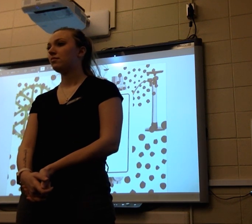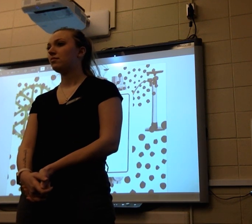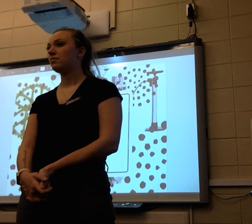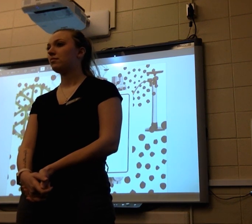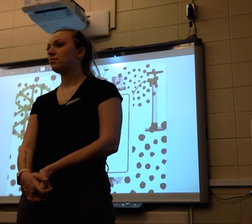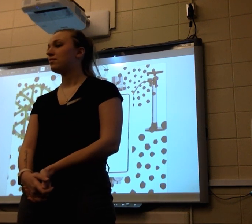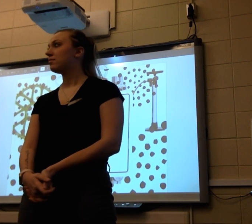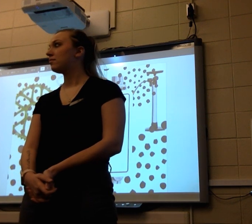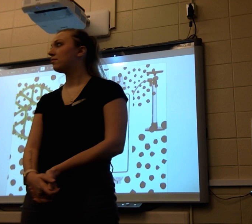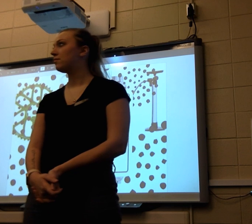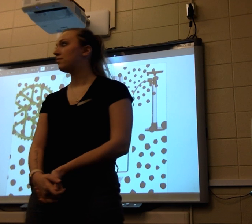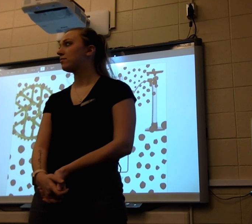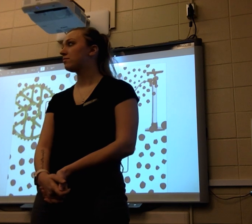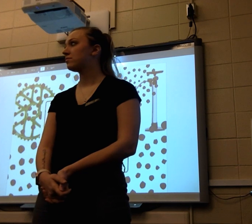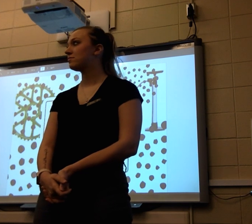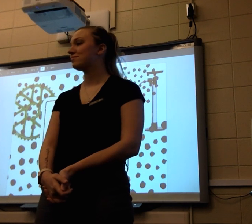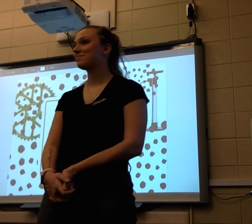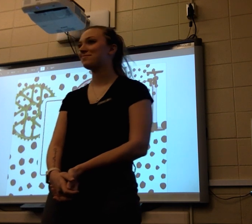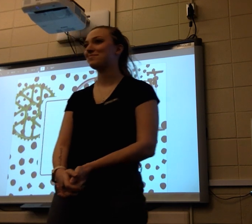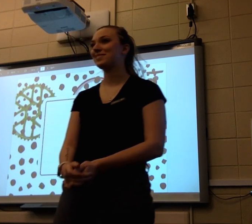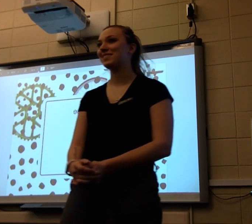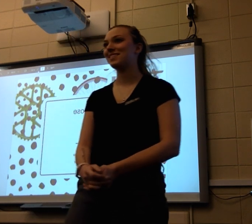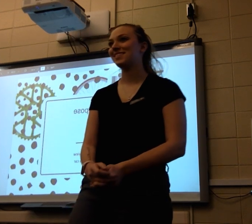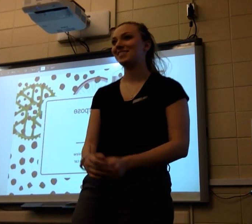You and do nothing. Just watching these two. Yep.